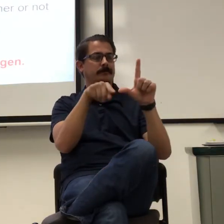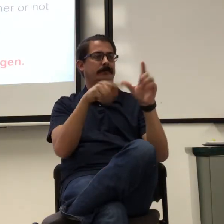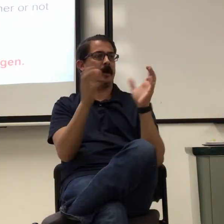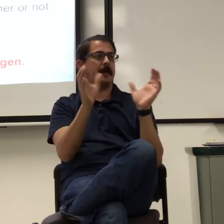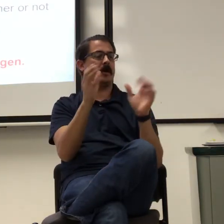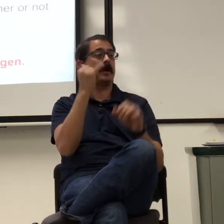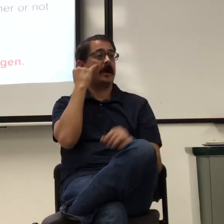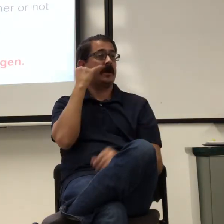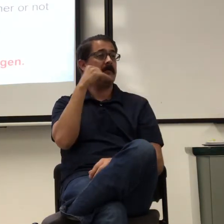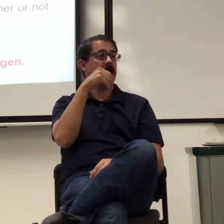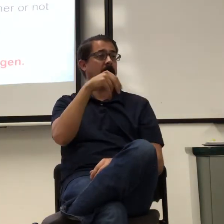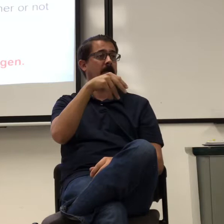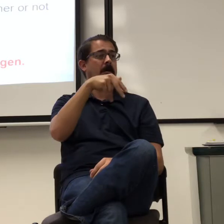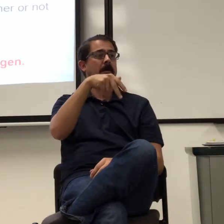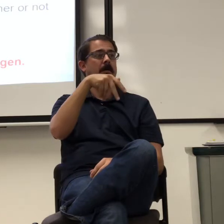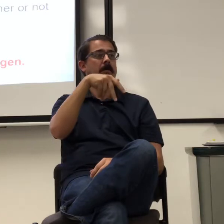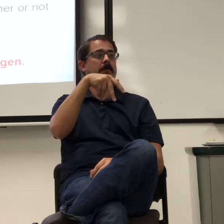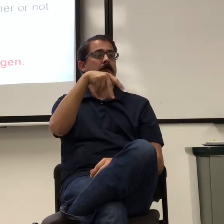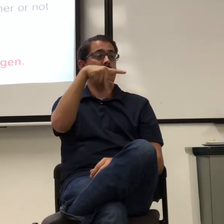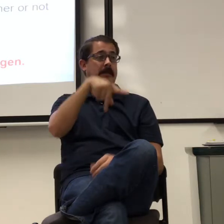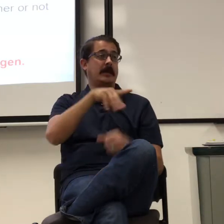the partial pressure of O2